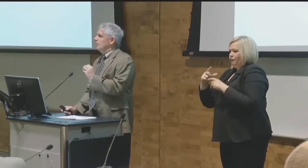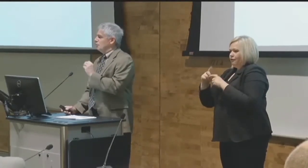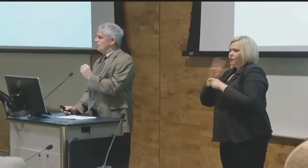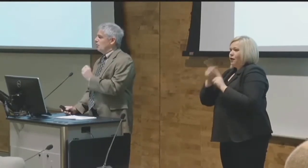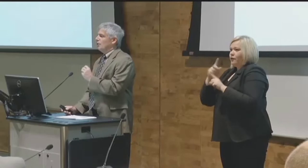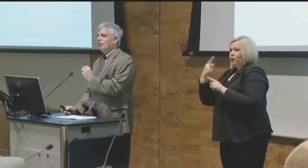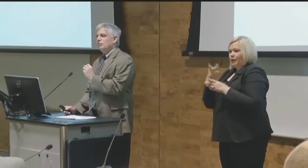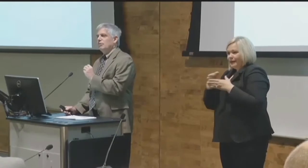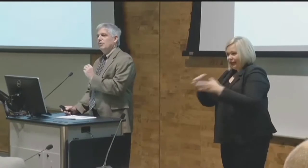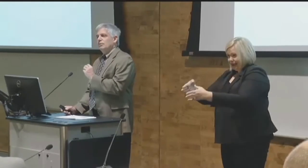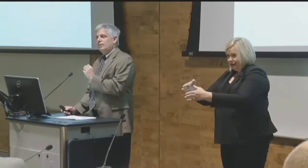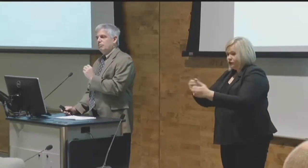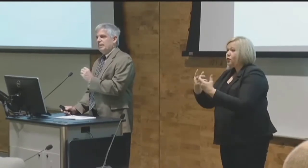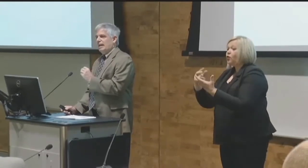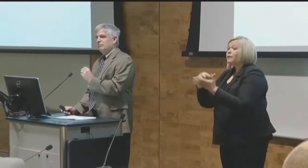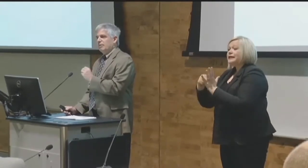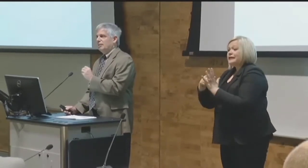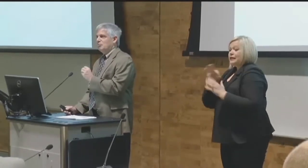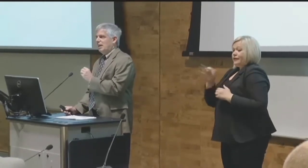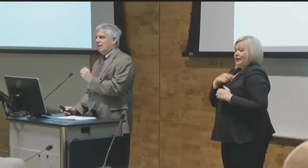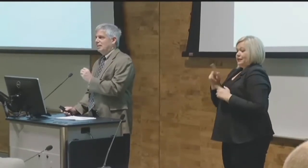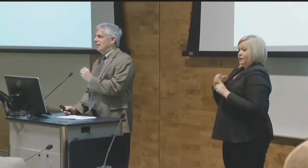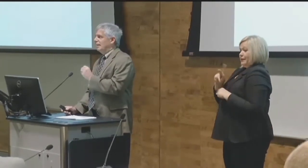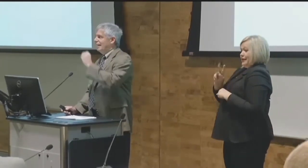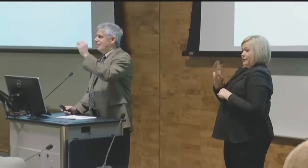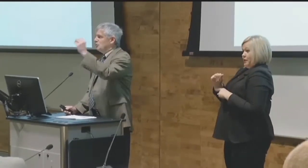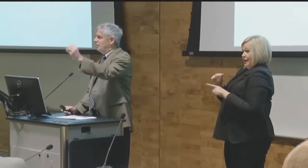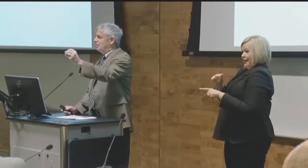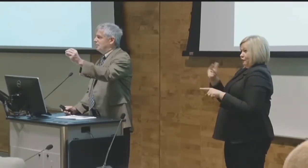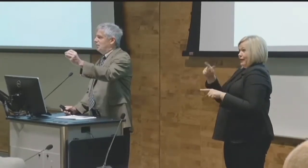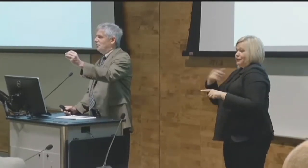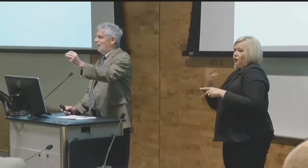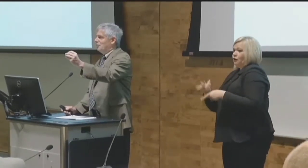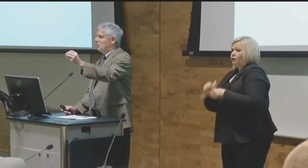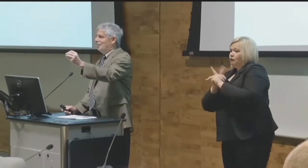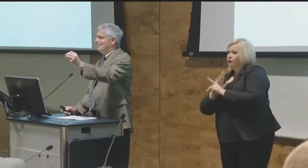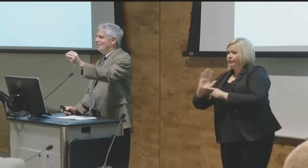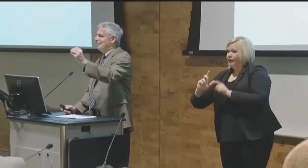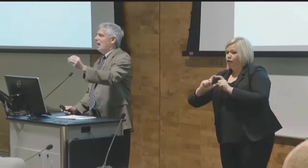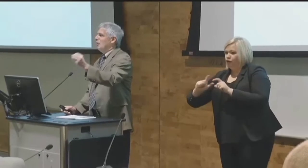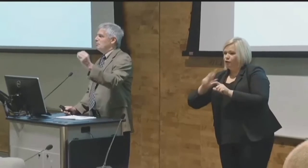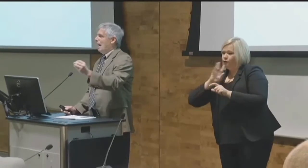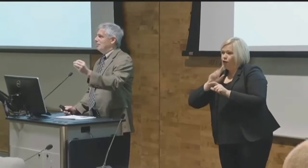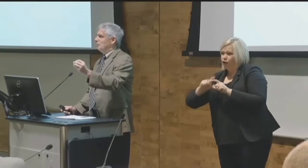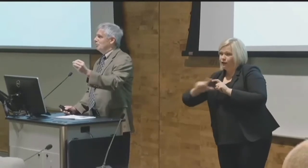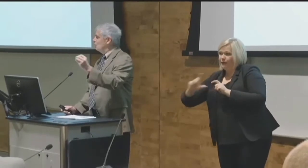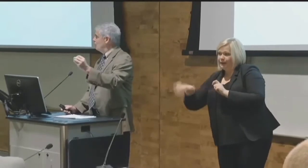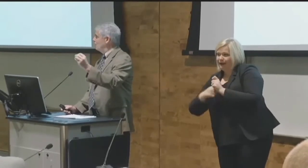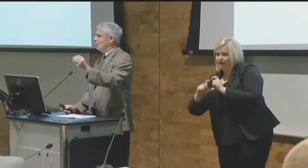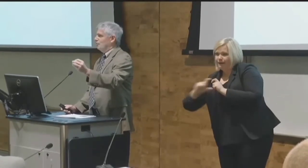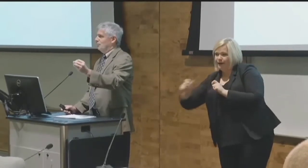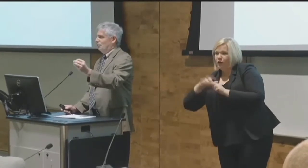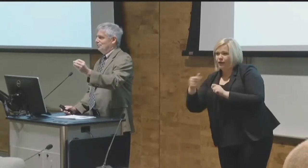acquiring some of the water rights that Flint had from KWA and getting it treated at the Genesee County plant, they now have a backup for